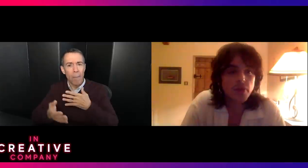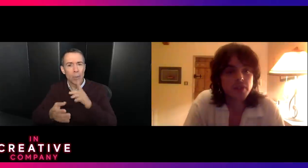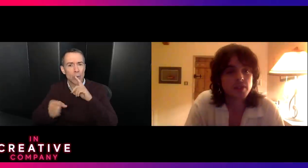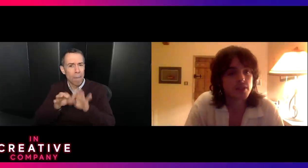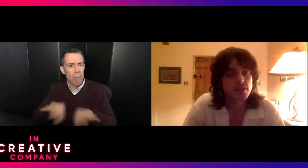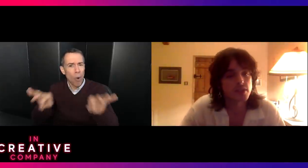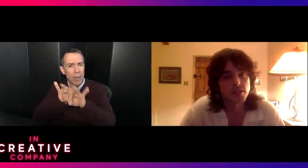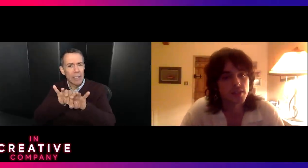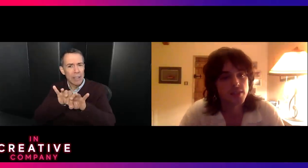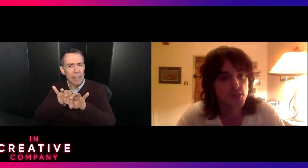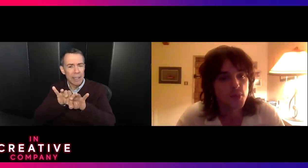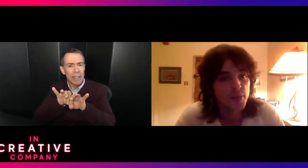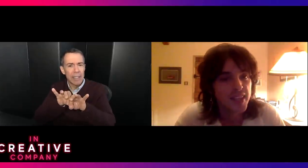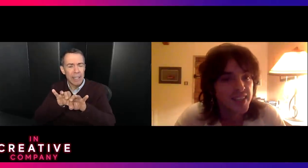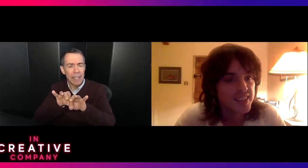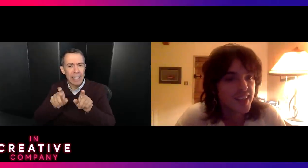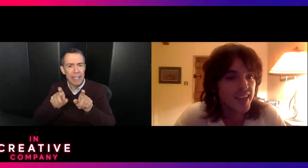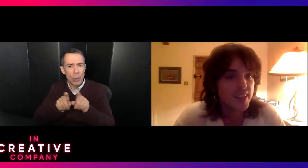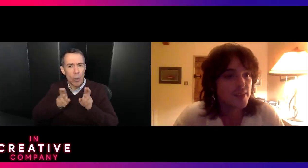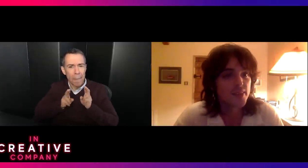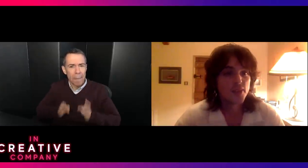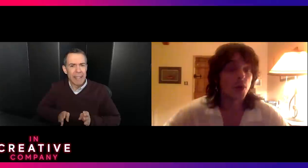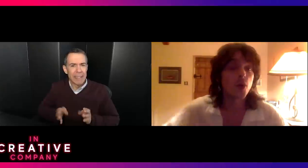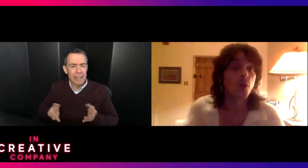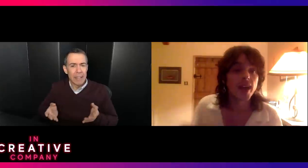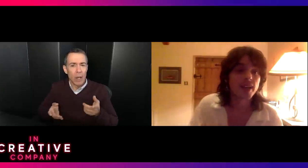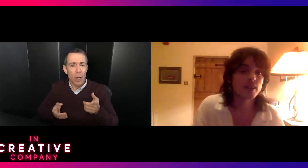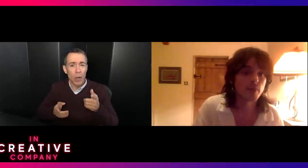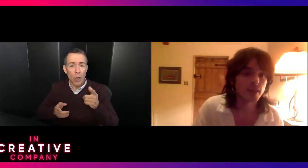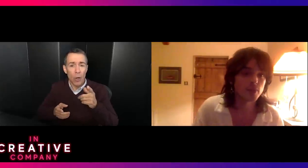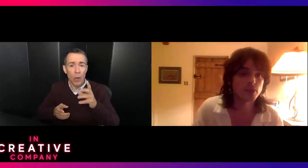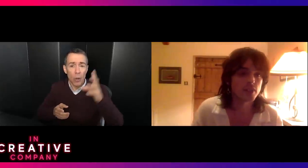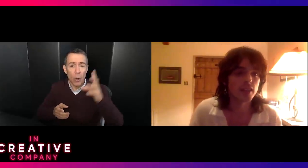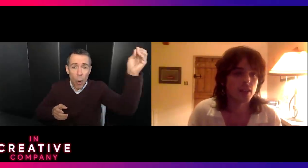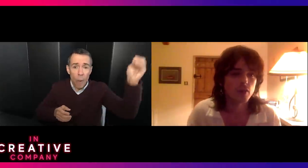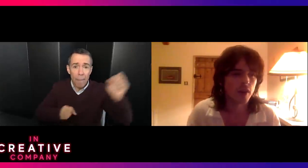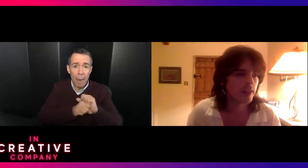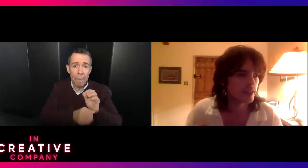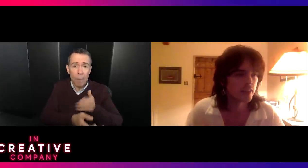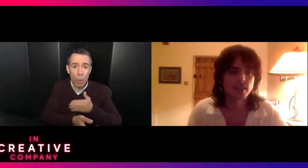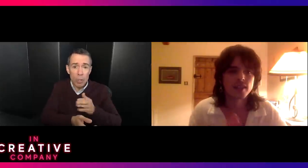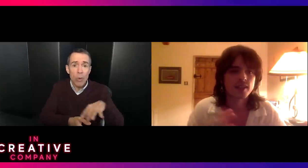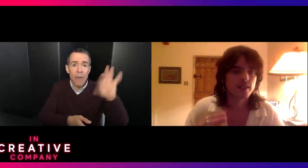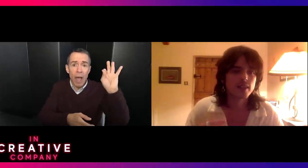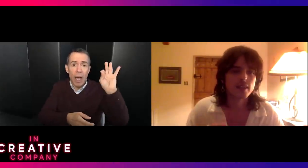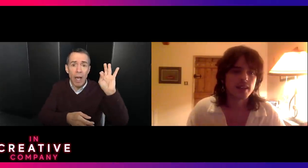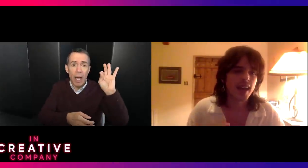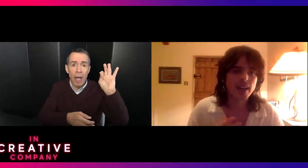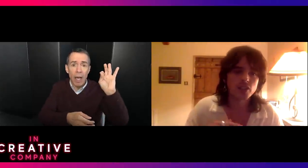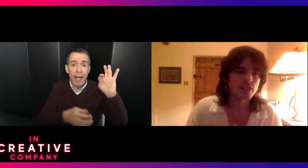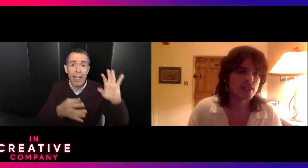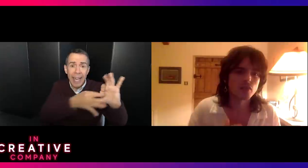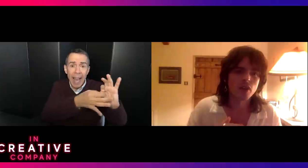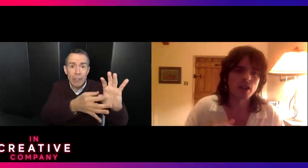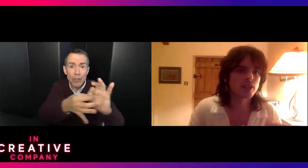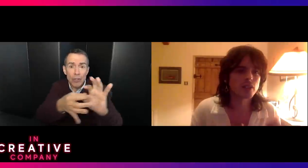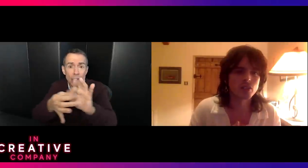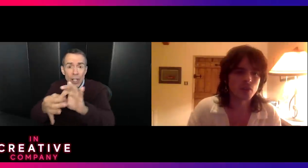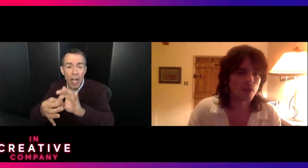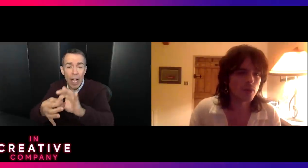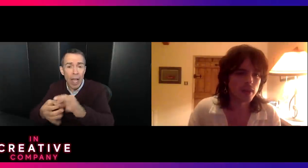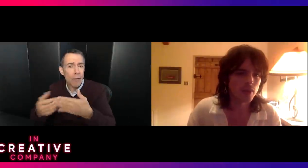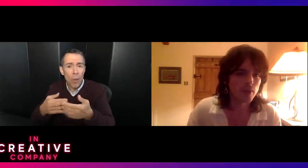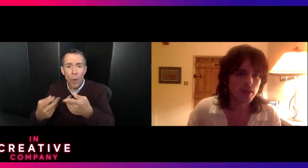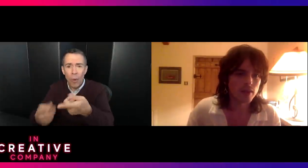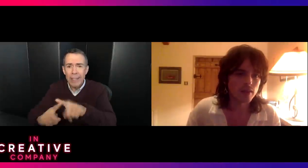so important to us as human beings. You go away and you make music and you find connections and you've kind of got to